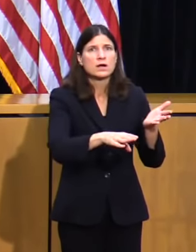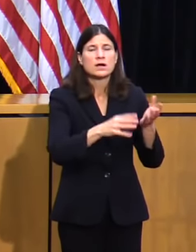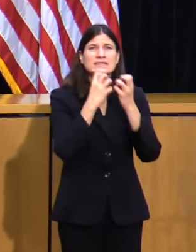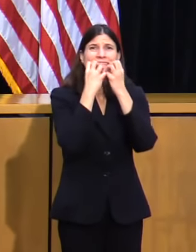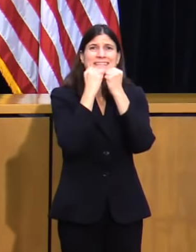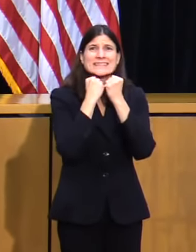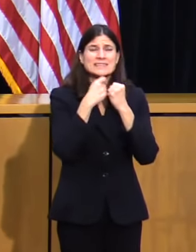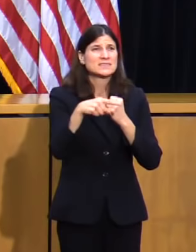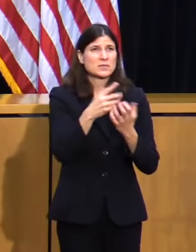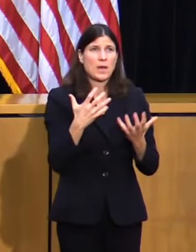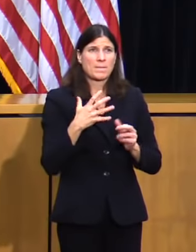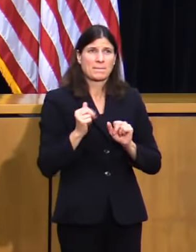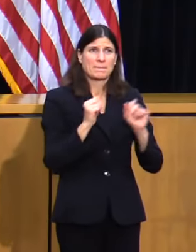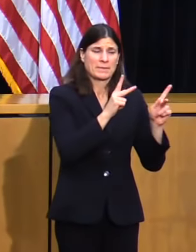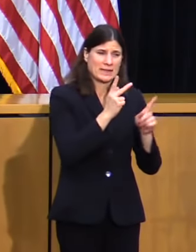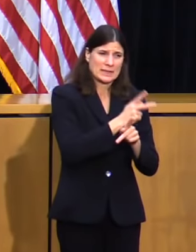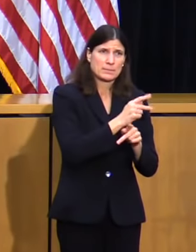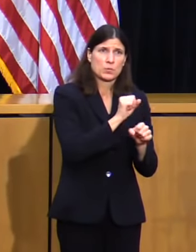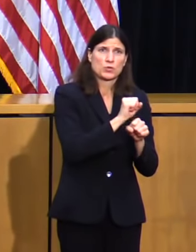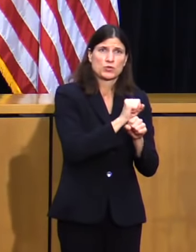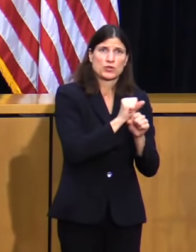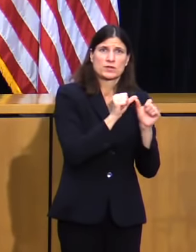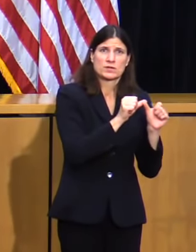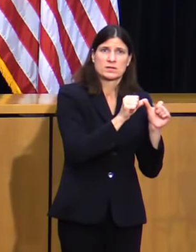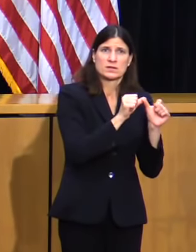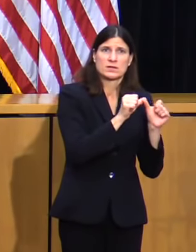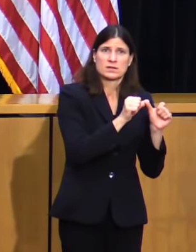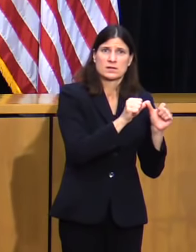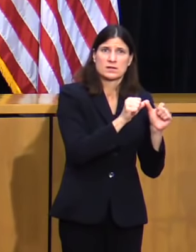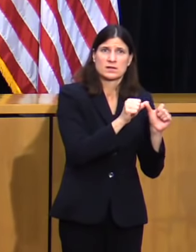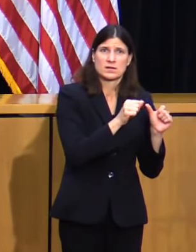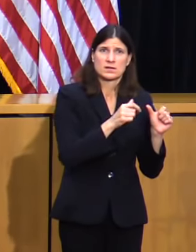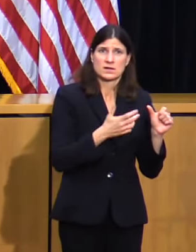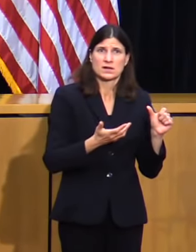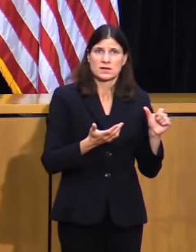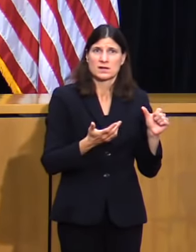I don't want to use a sports analogy because I overdo it all the time.